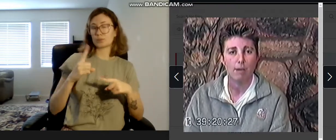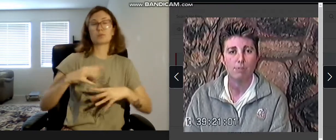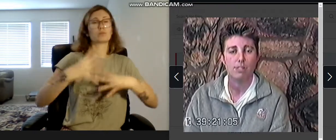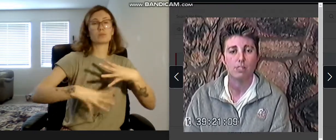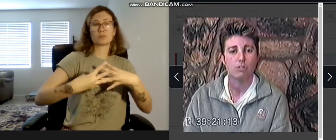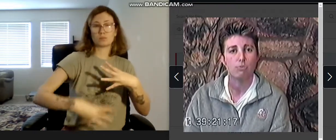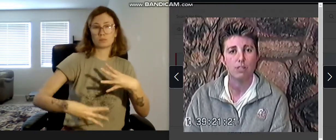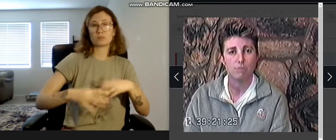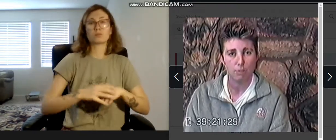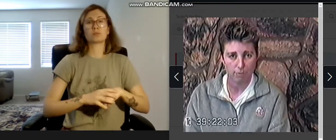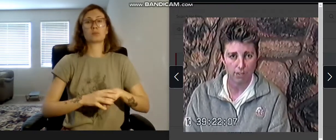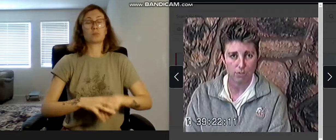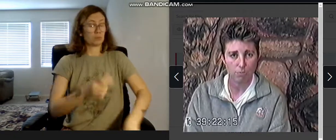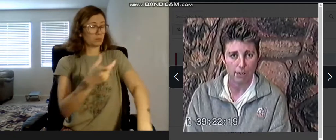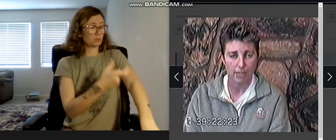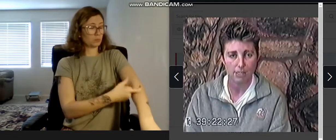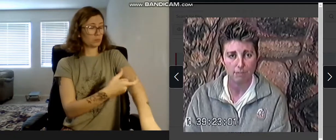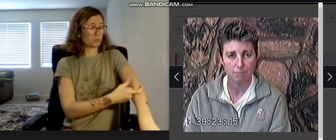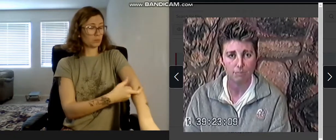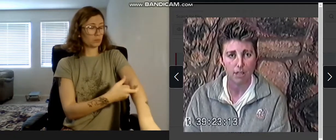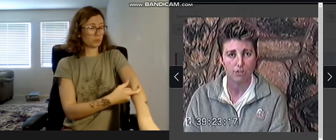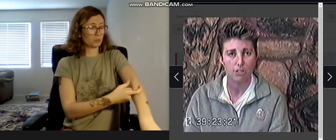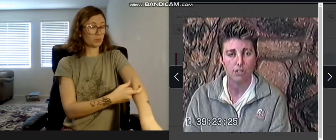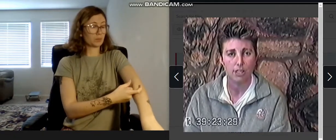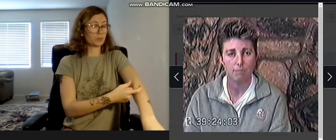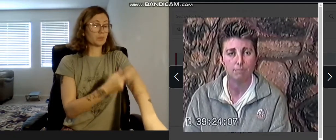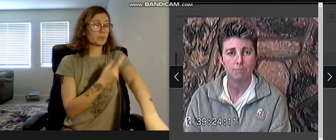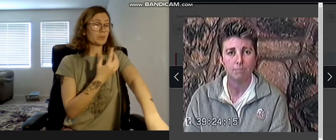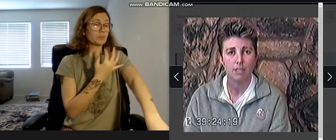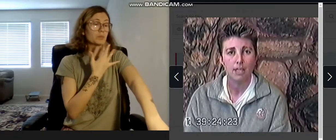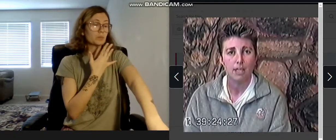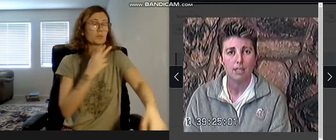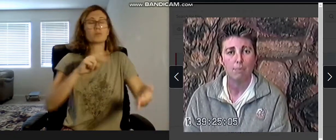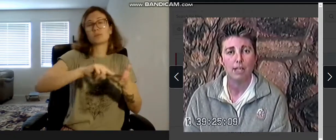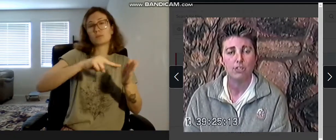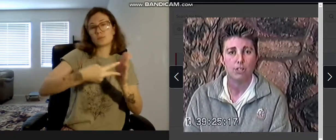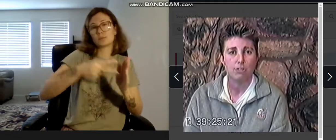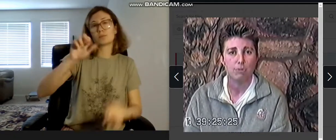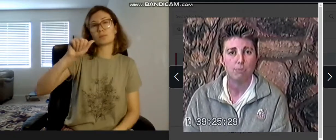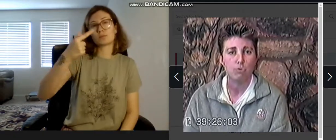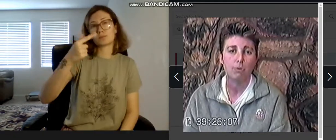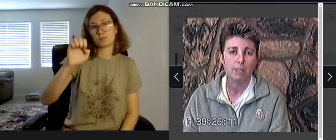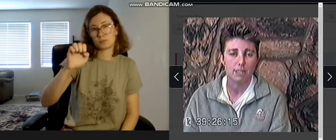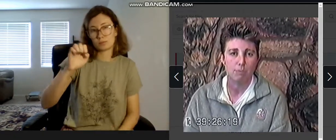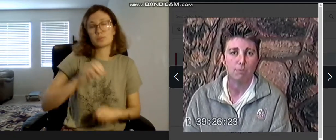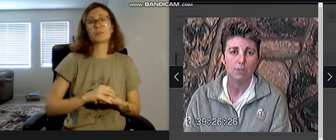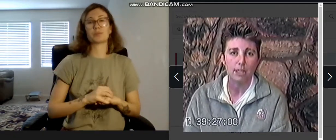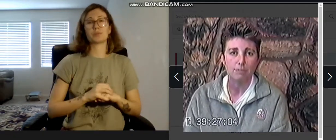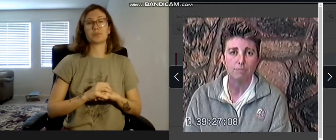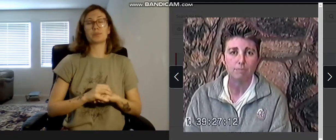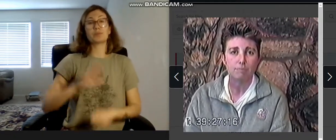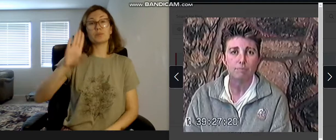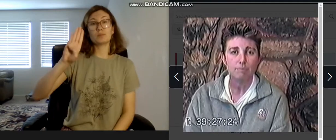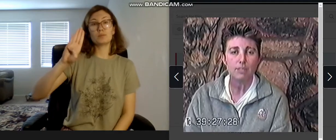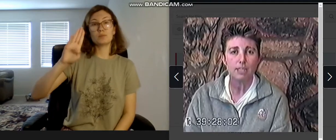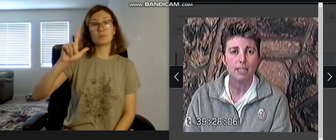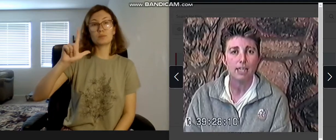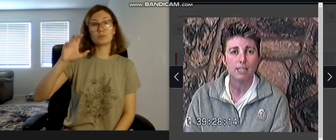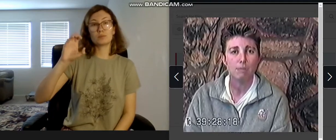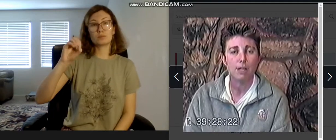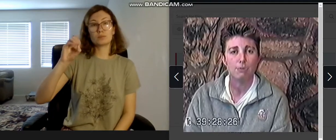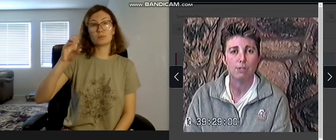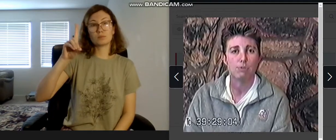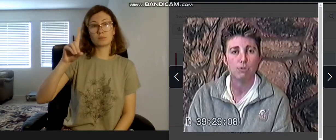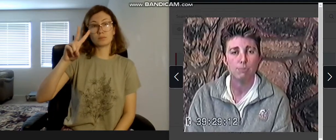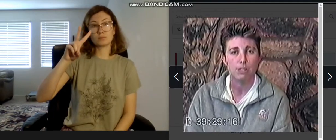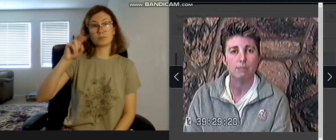What happens is when this blood vessel breaks under the skin, the body starts reabsorbing this blood. And as